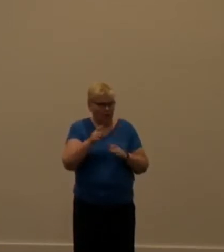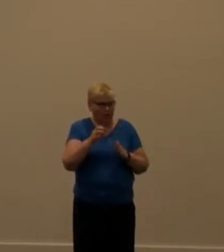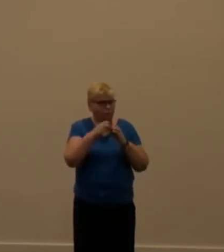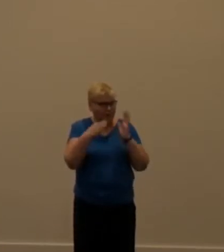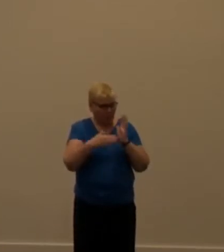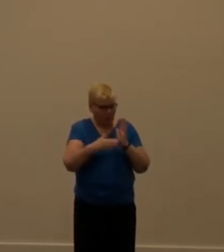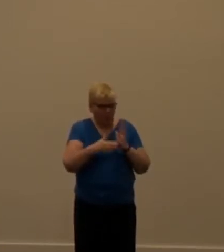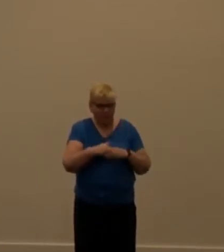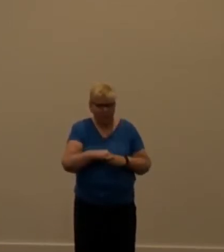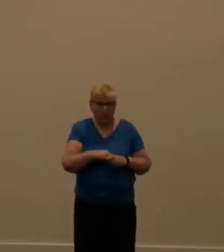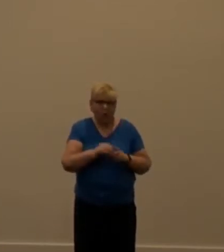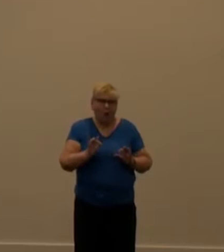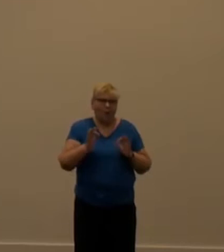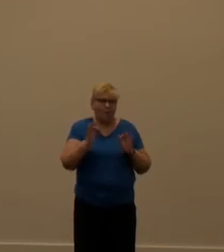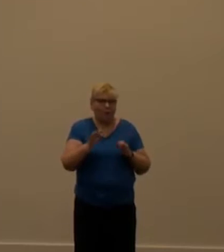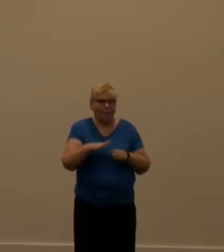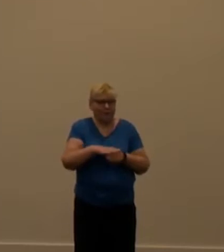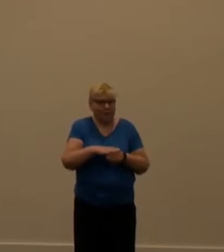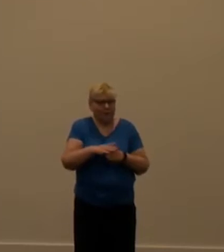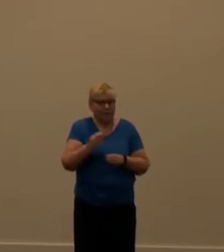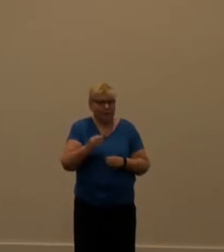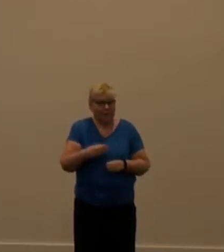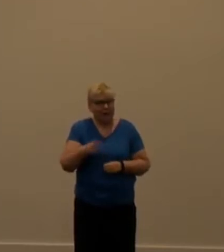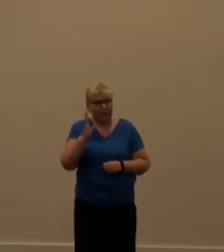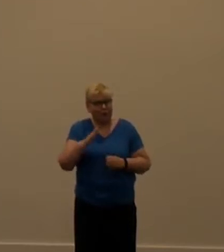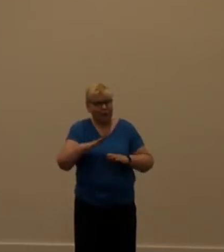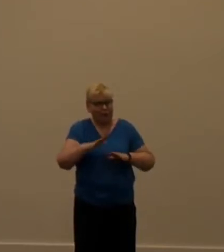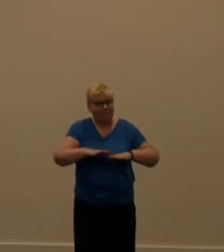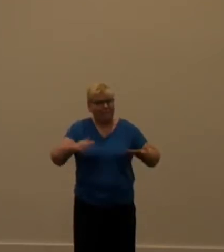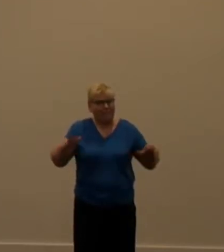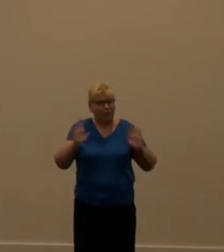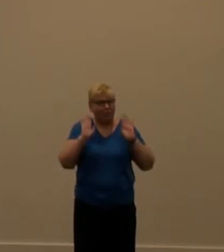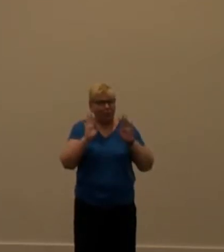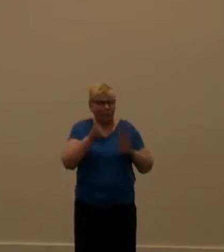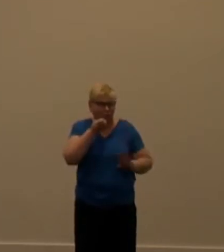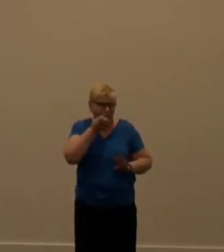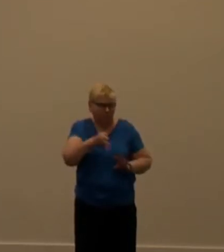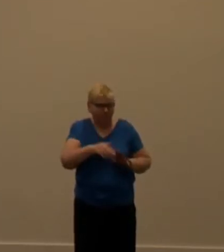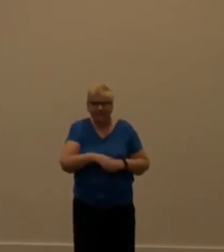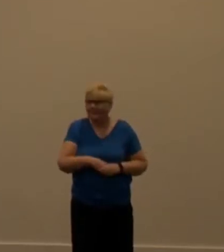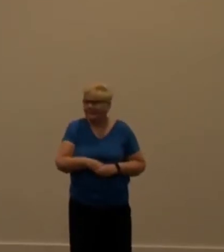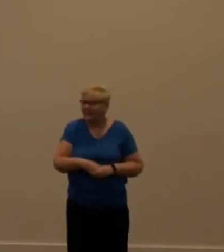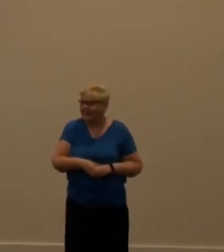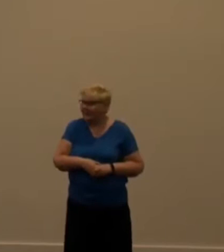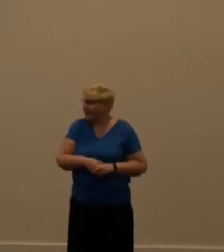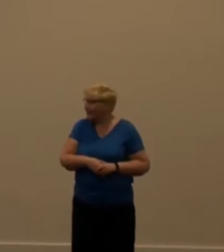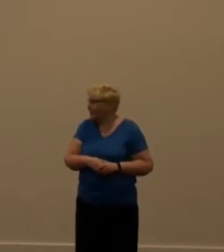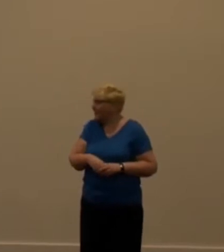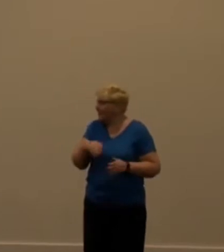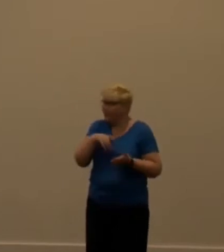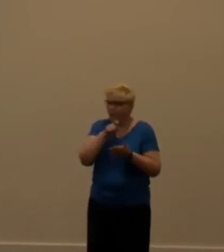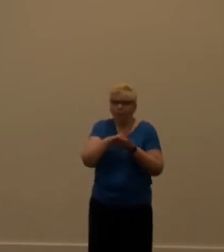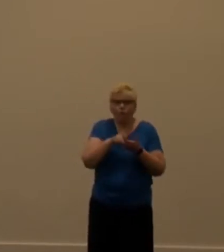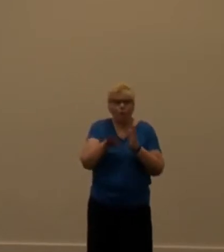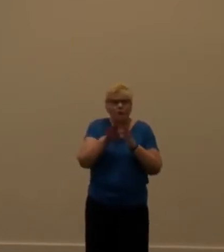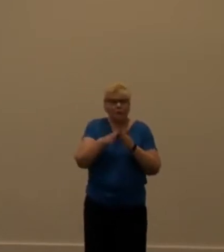the perfect place to be a volunteer beach volley is Copacabana Beach. So I wrote a book about